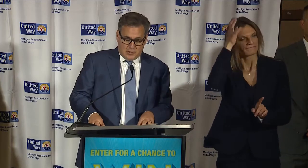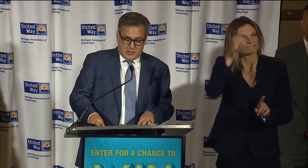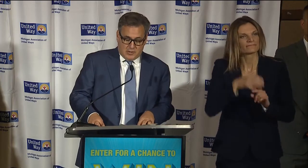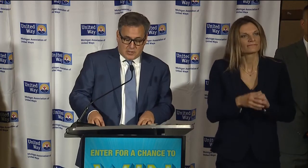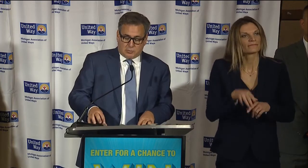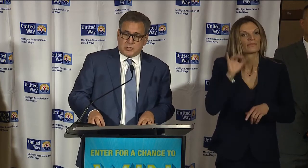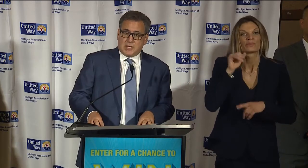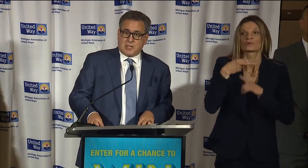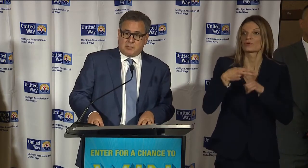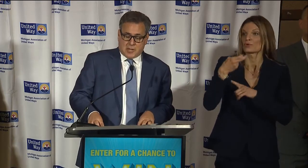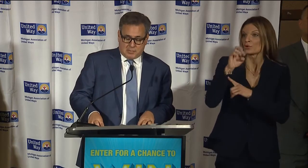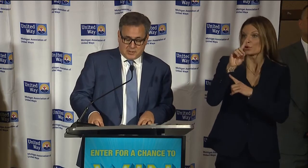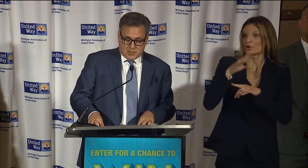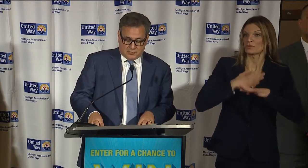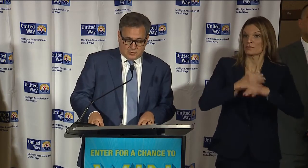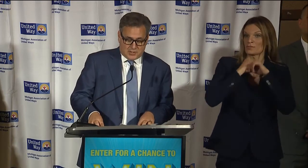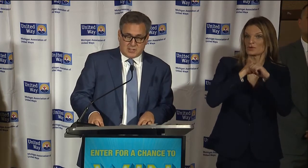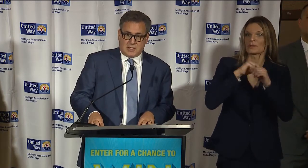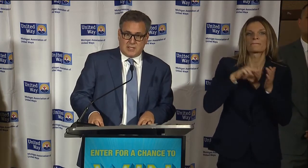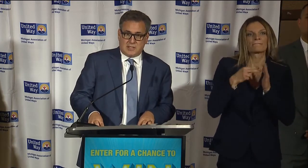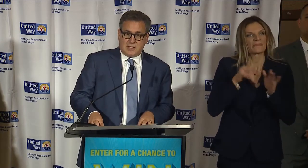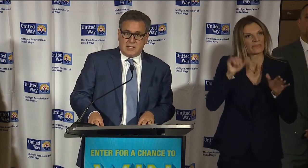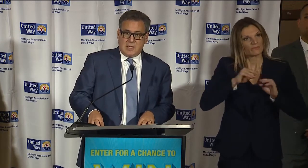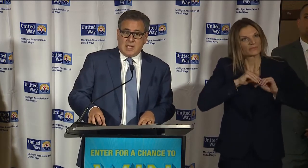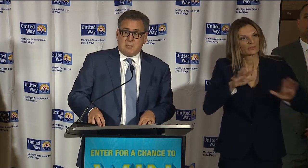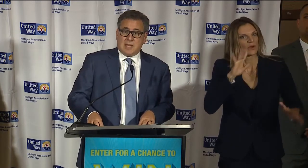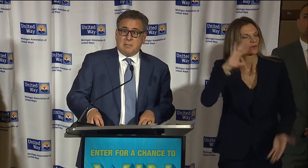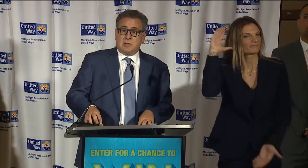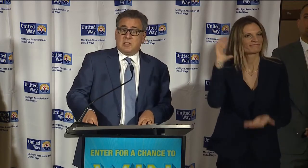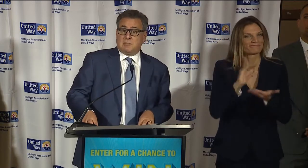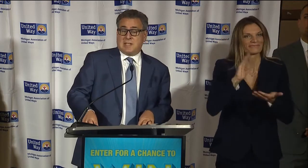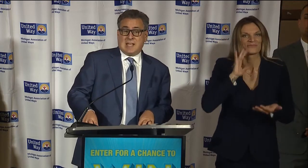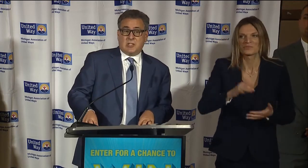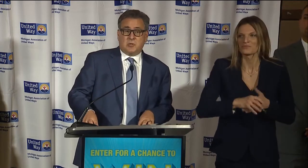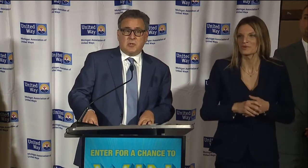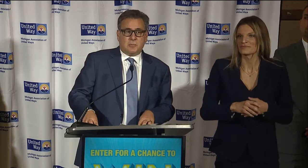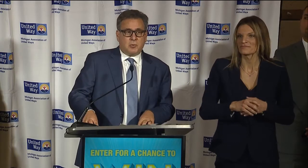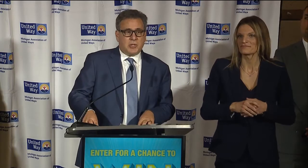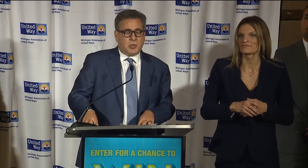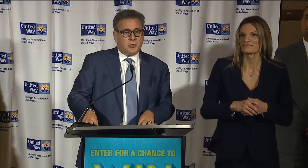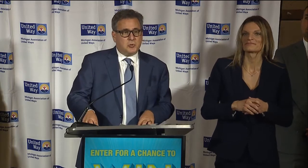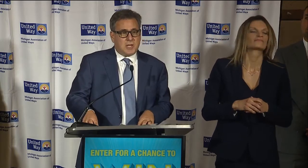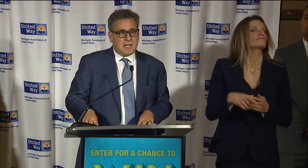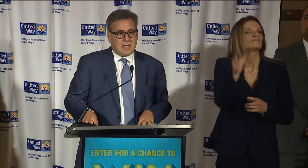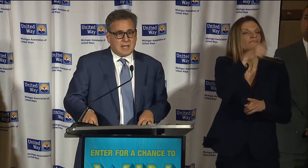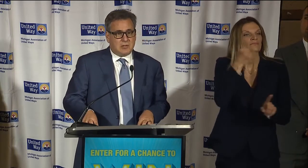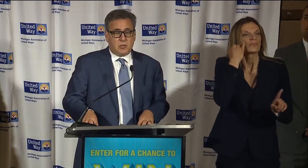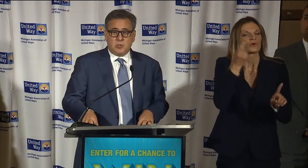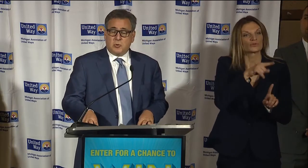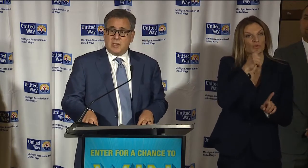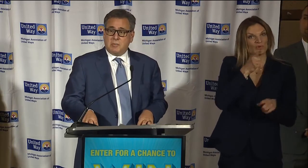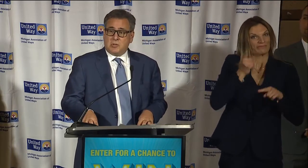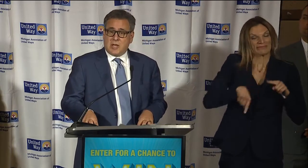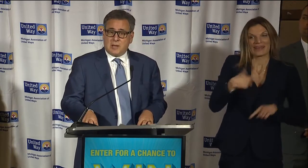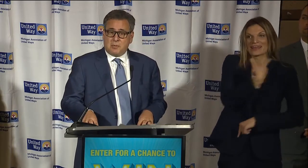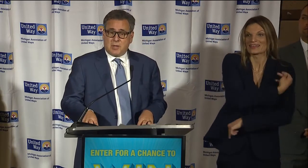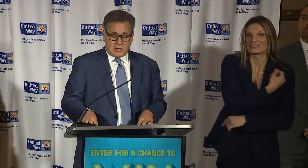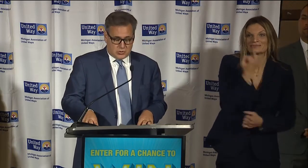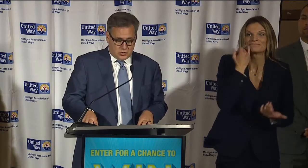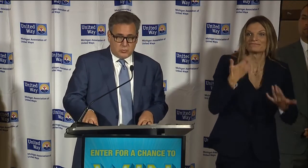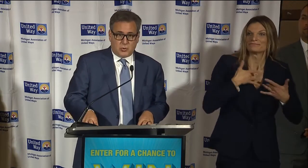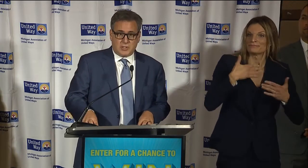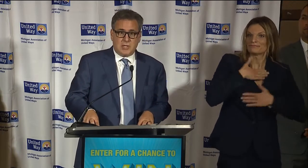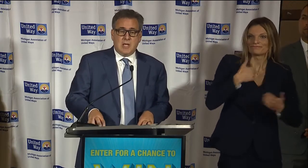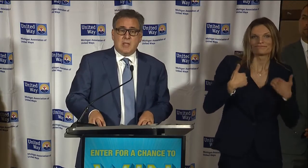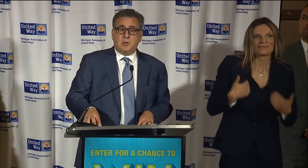possible to protect our population from the disease and be able to get it so that the point those who can't get it, those who are